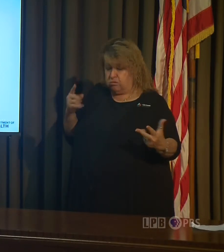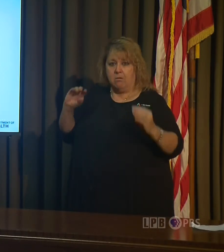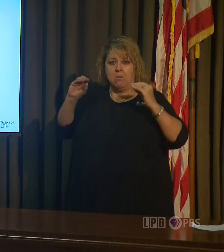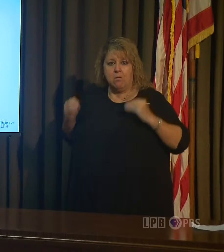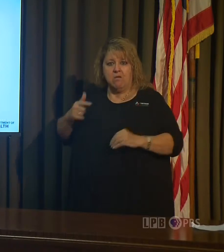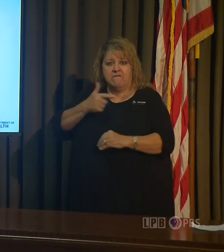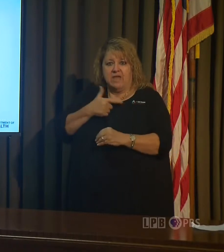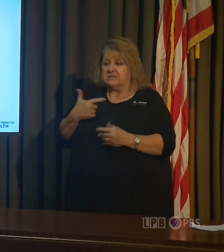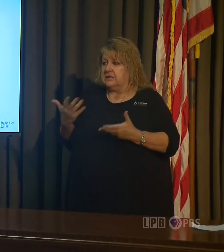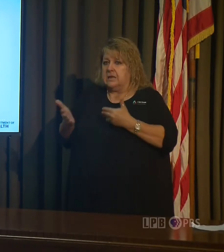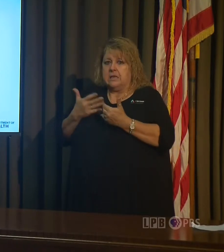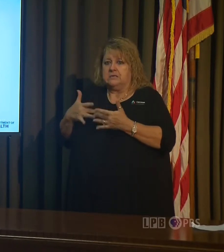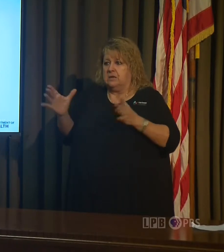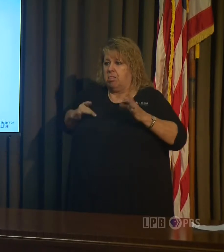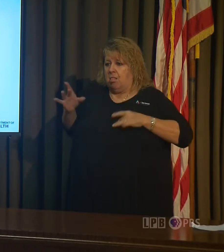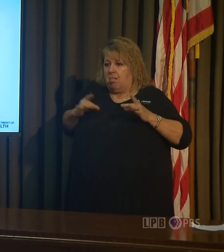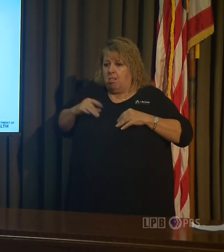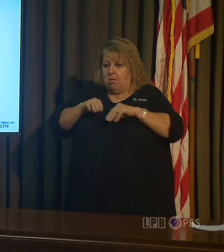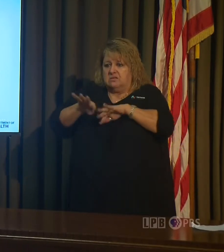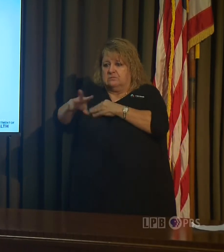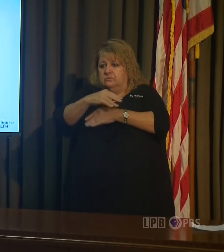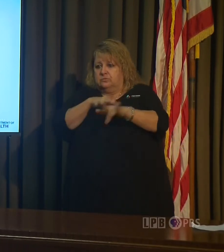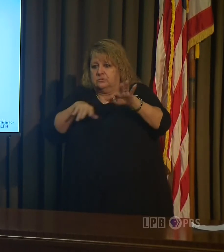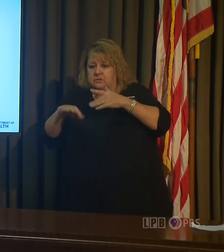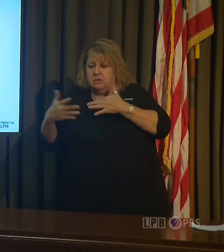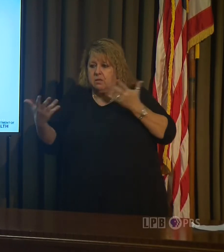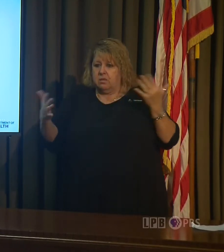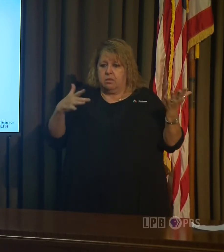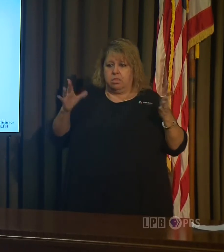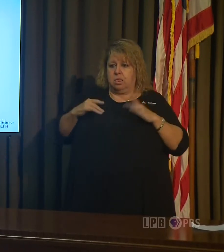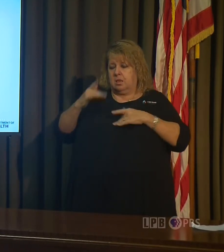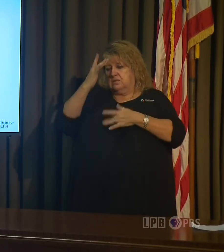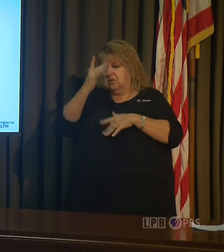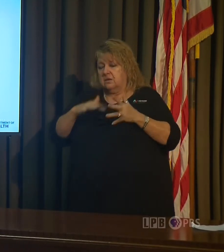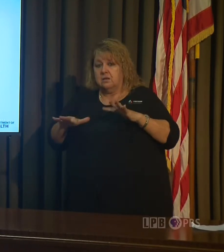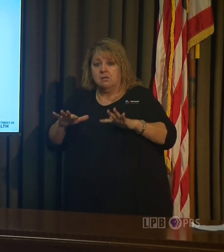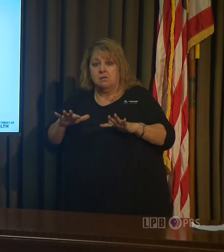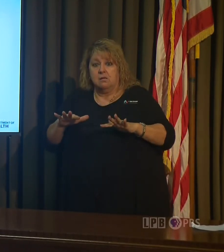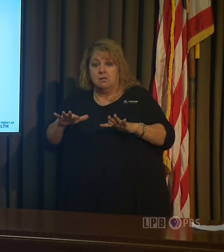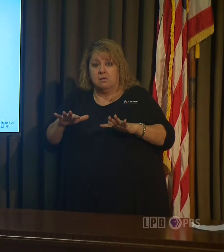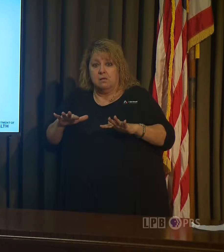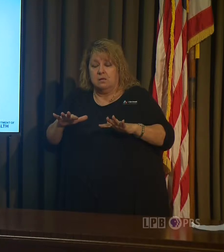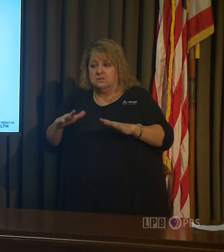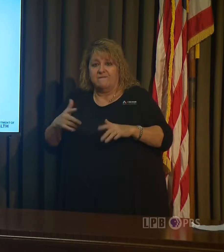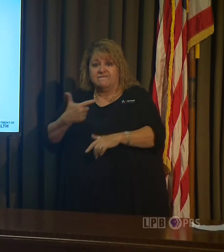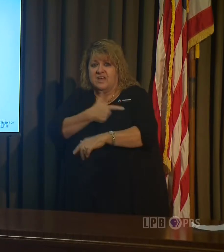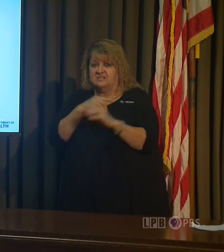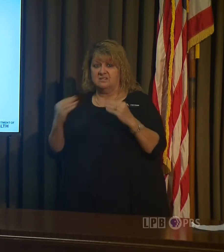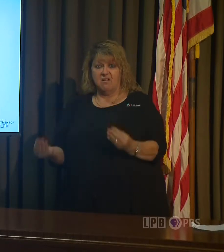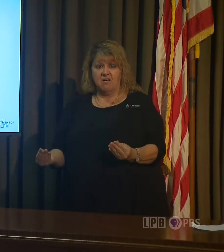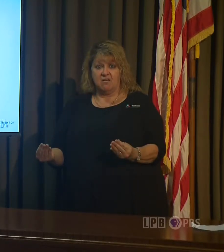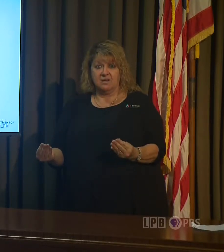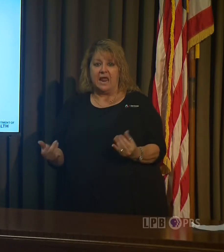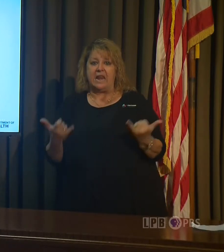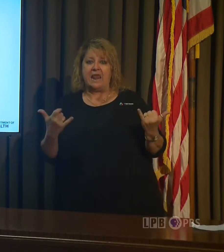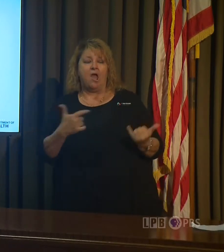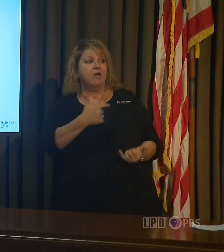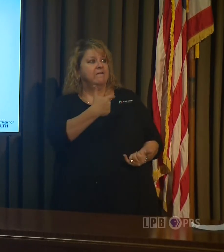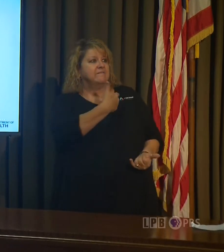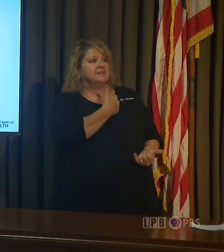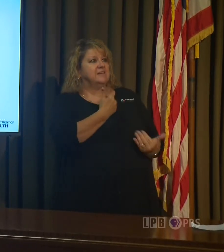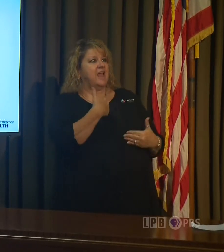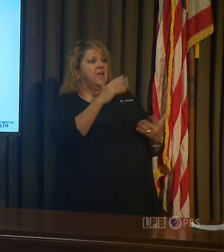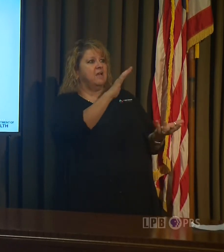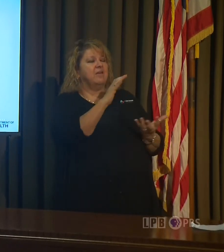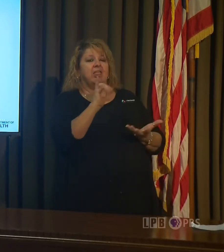and susceptible. We have these tools now, and that is an absolute gift.